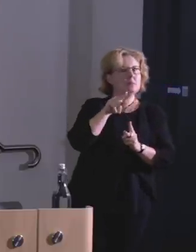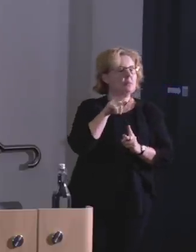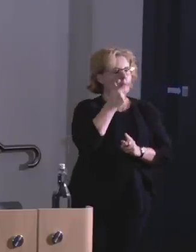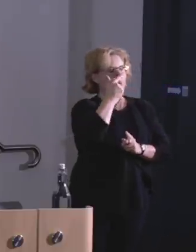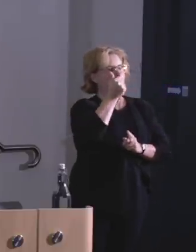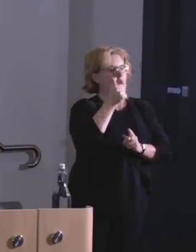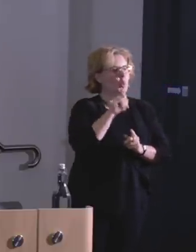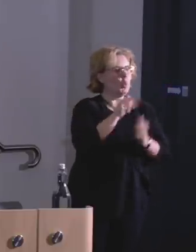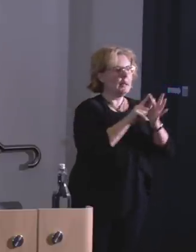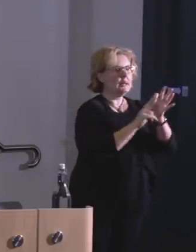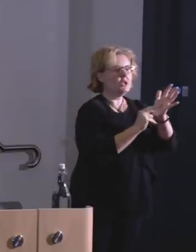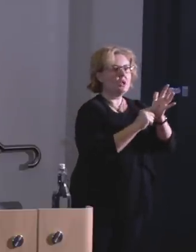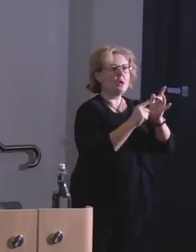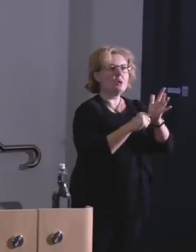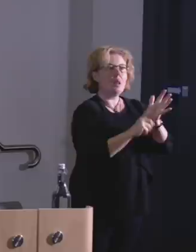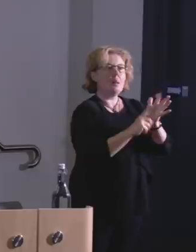entitlement,